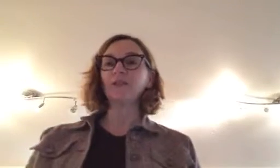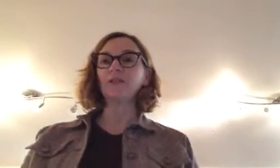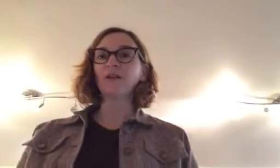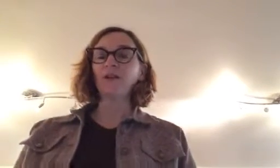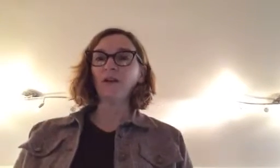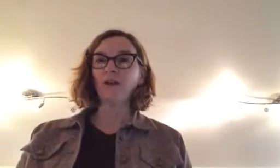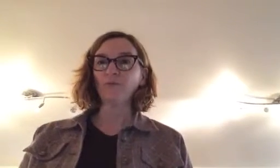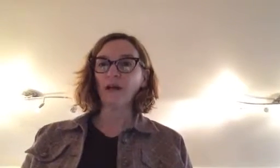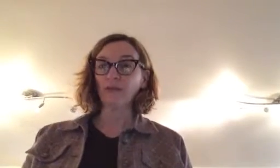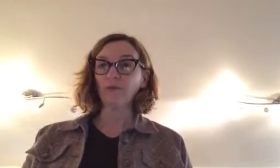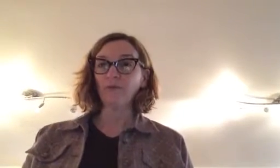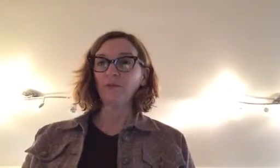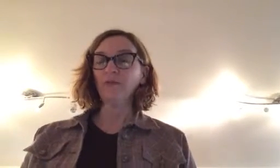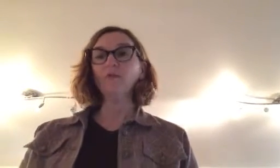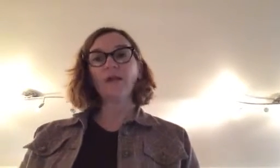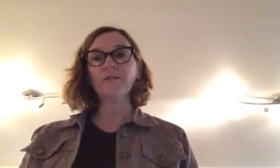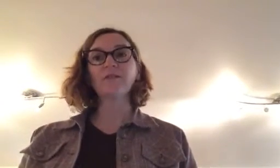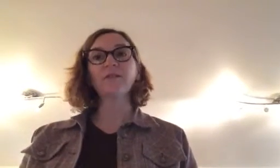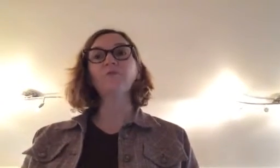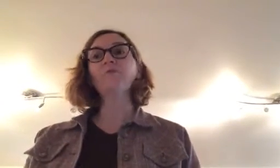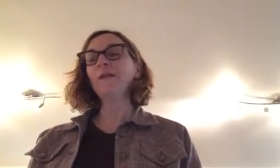serious radical threats of rebellion.